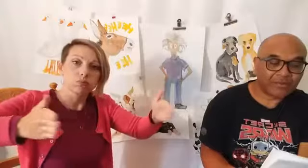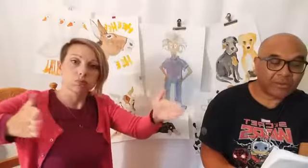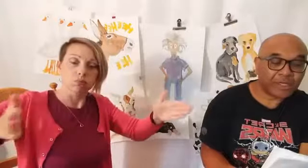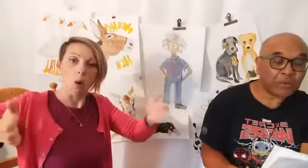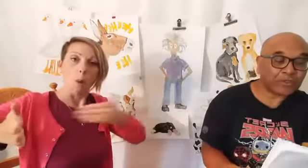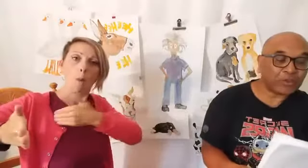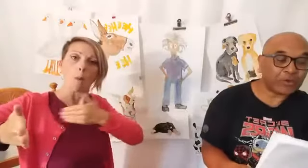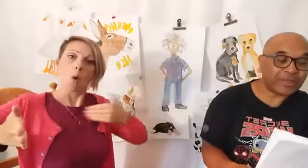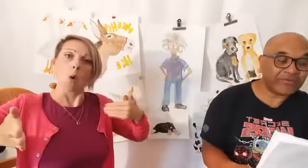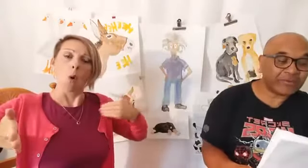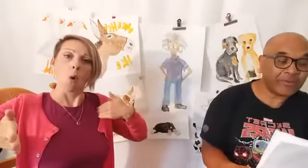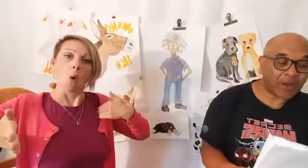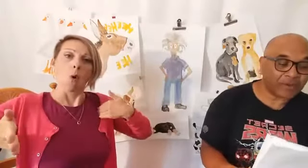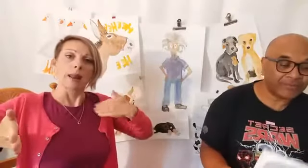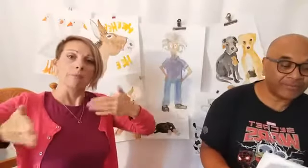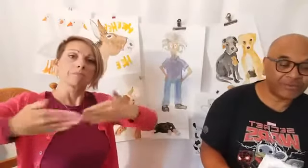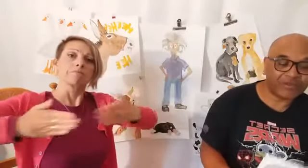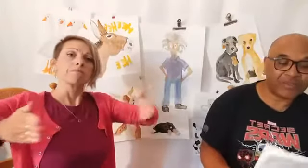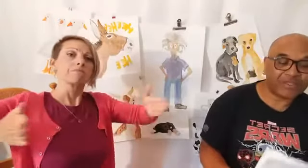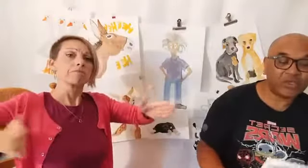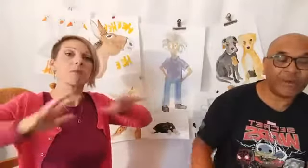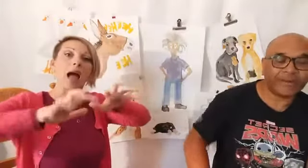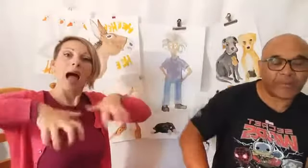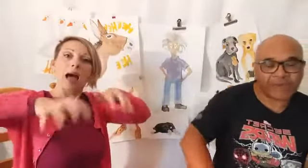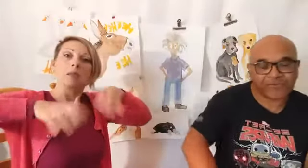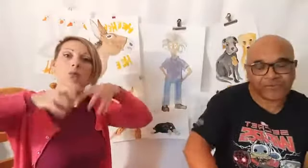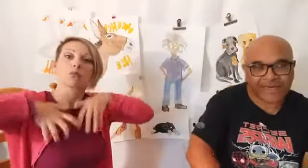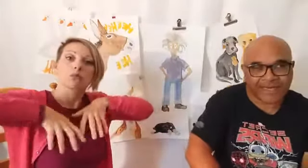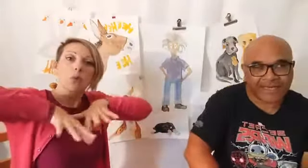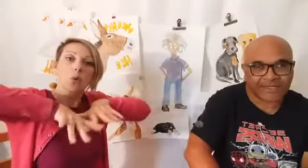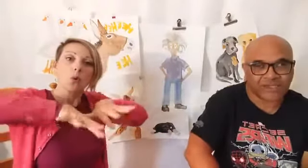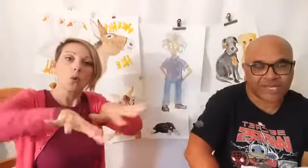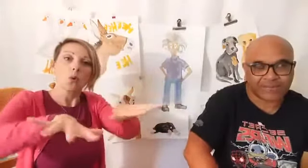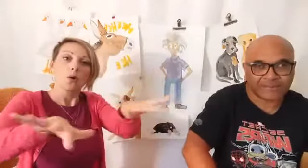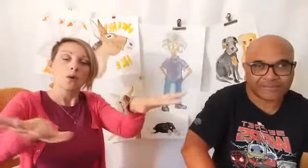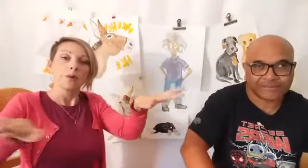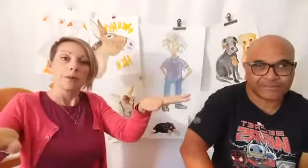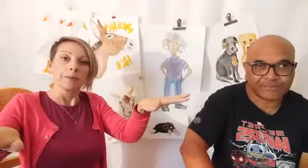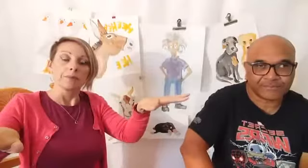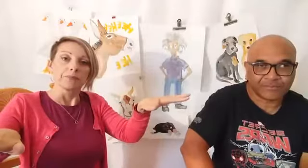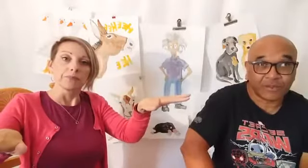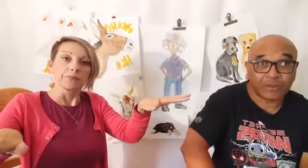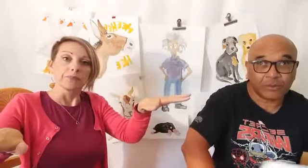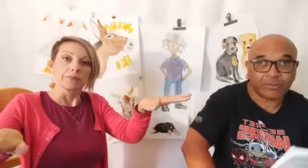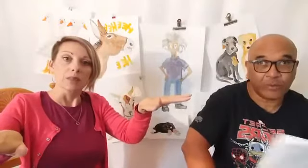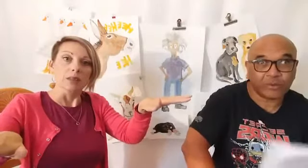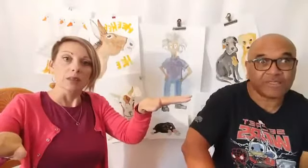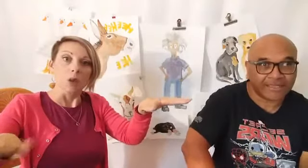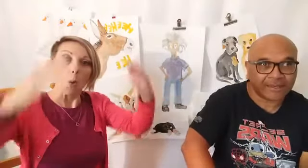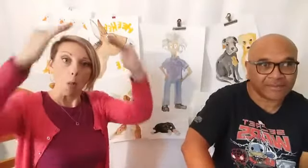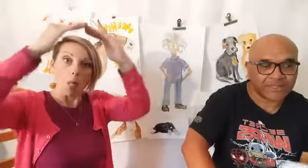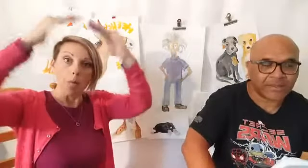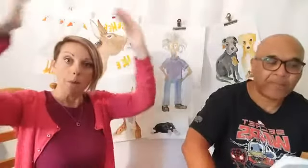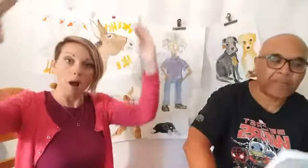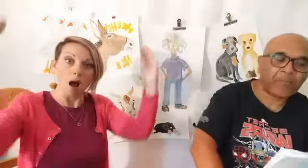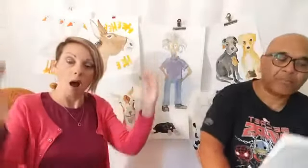The goat and the donkey from the barn have been joined by a 3-legged sheep, who we'll see next